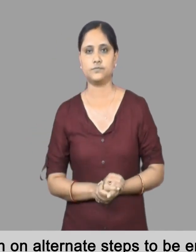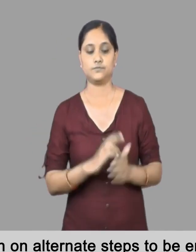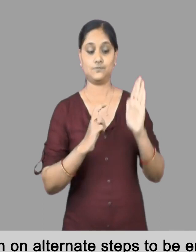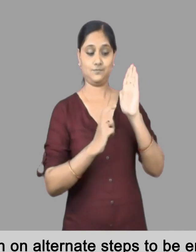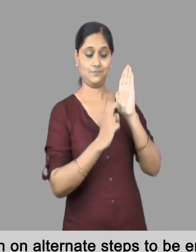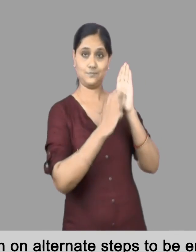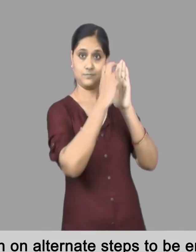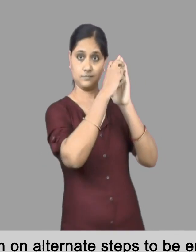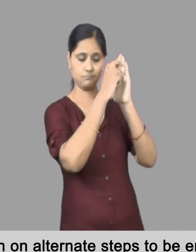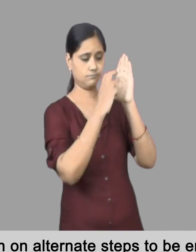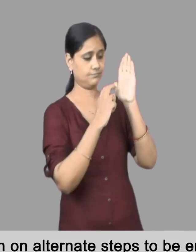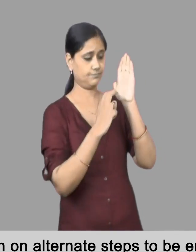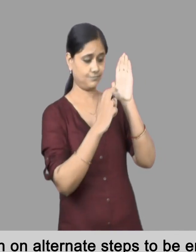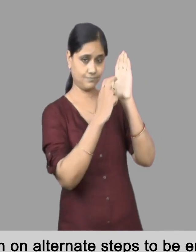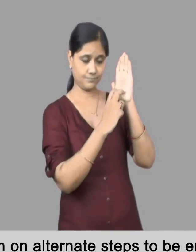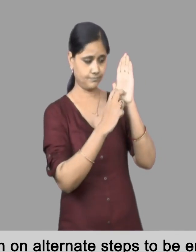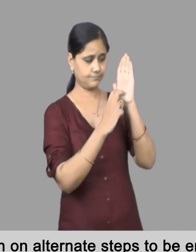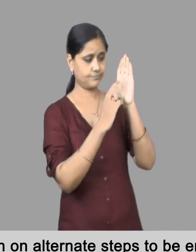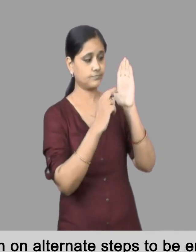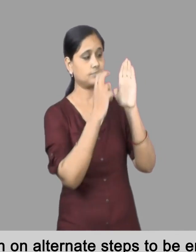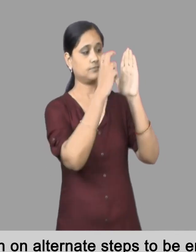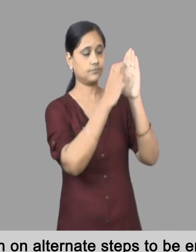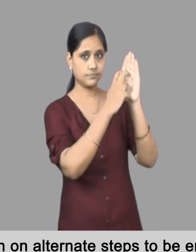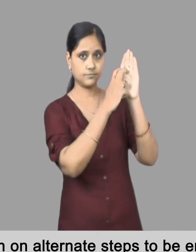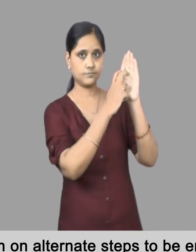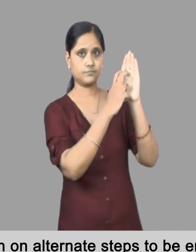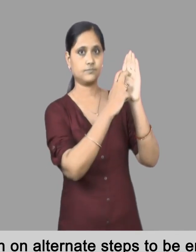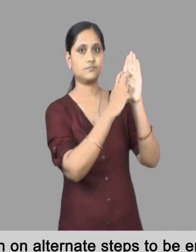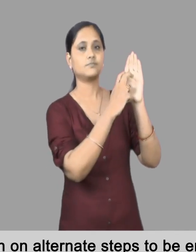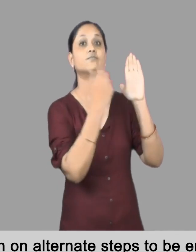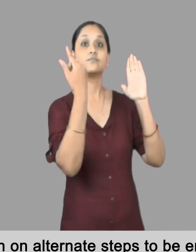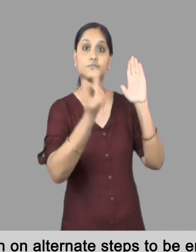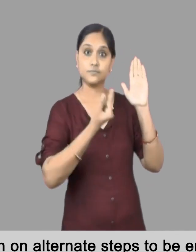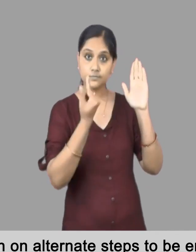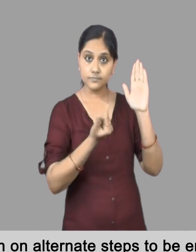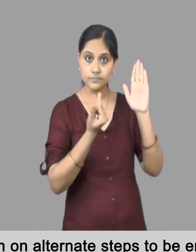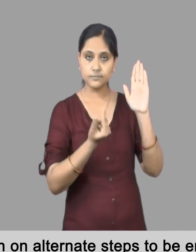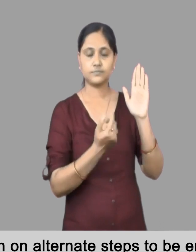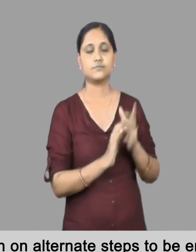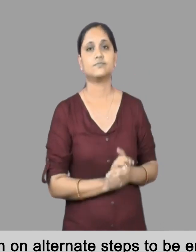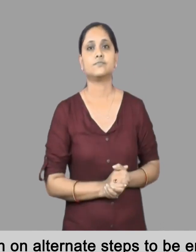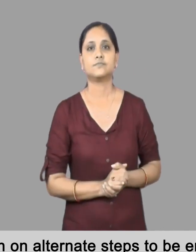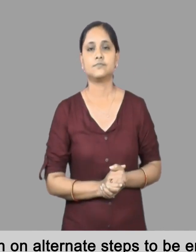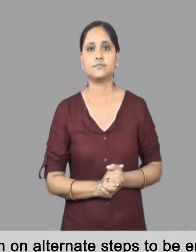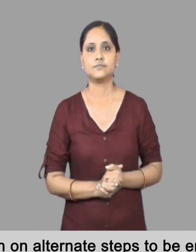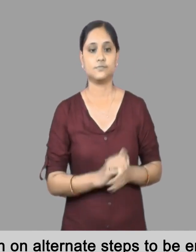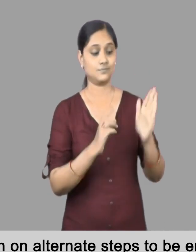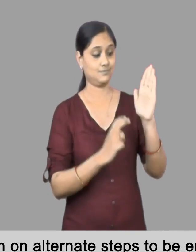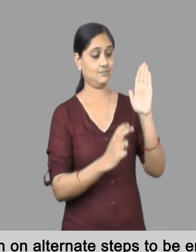Point 2. Use of escalators with one person on alternate steps to be encouraged.